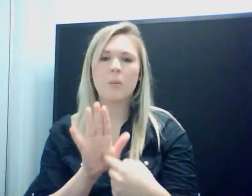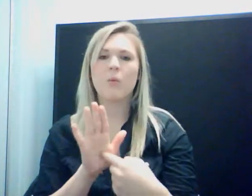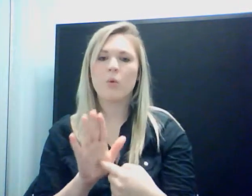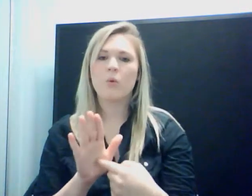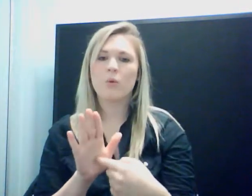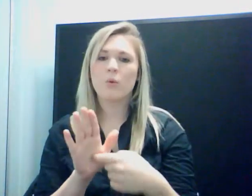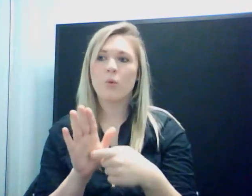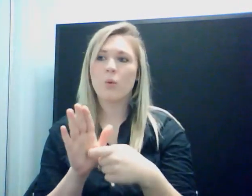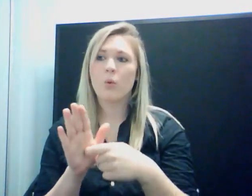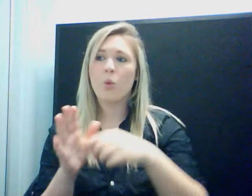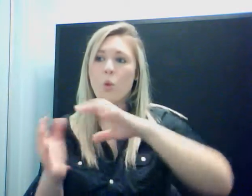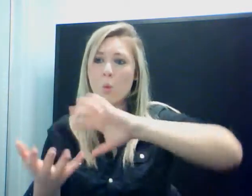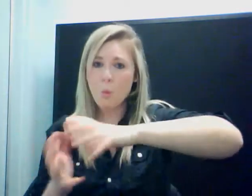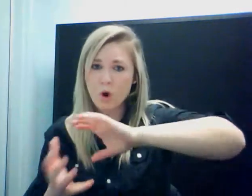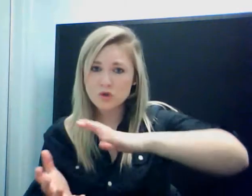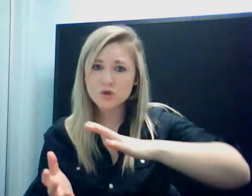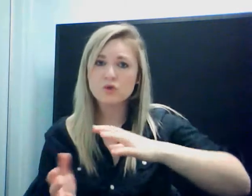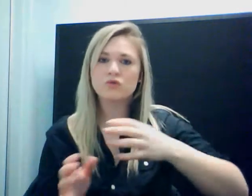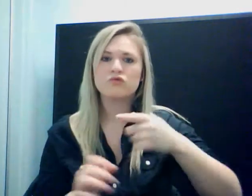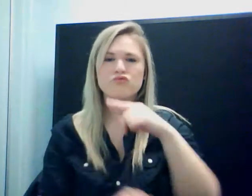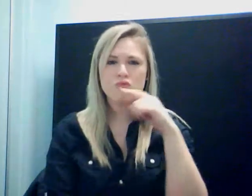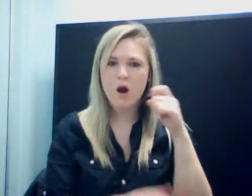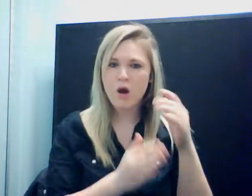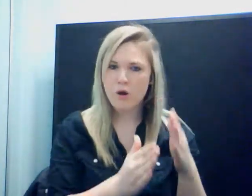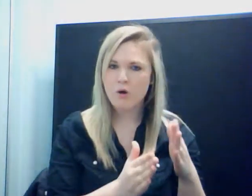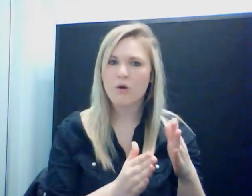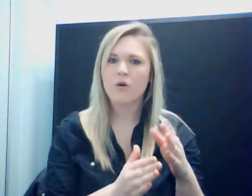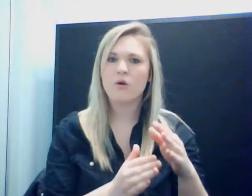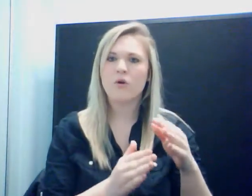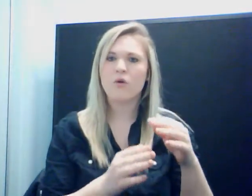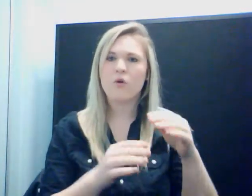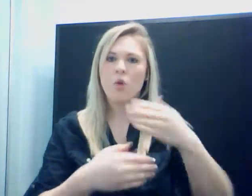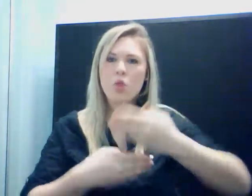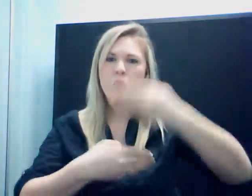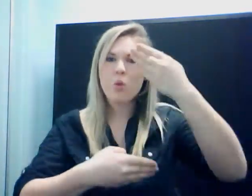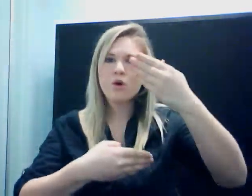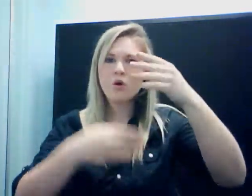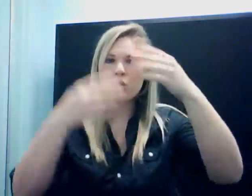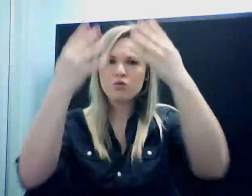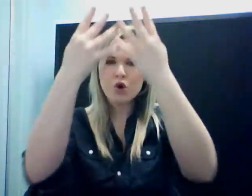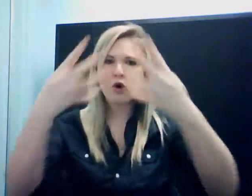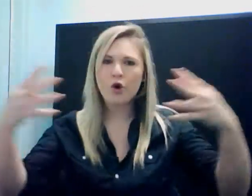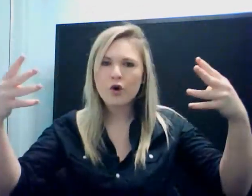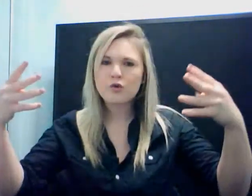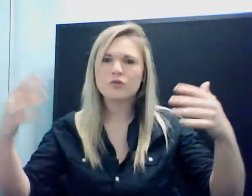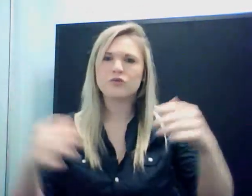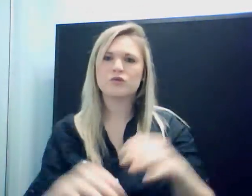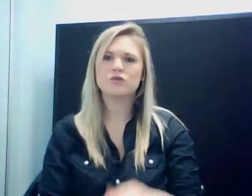the washer, the dryer, the curtains, the drapes, and things along that line?